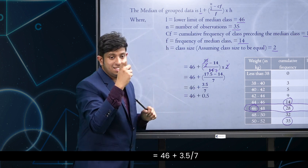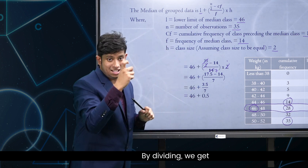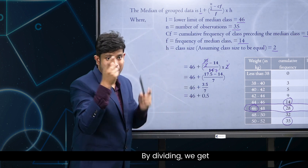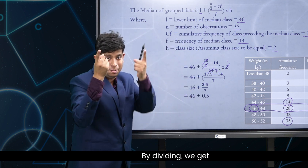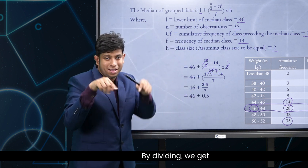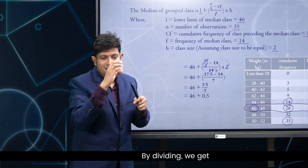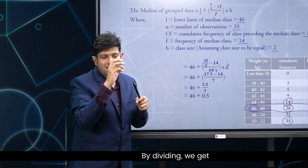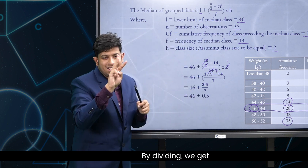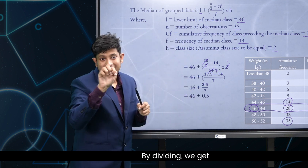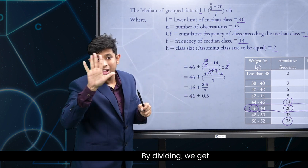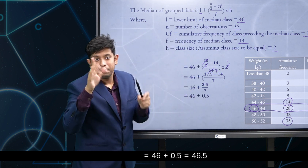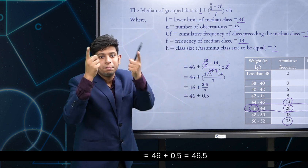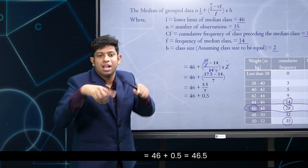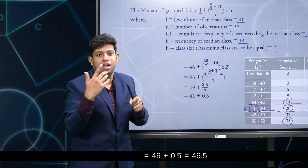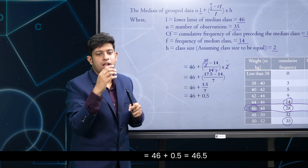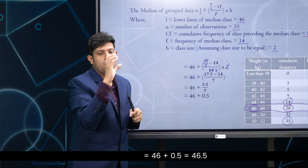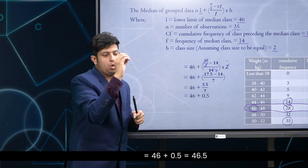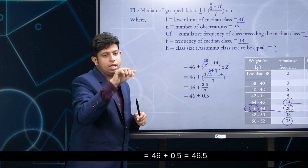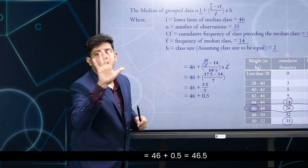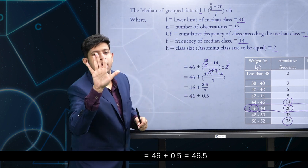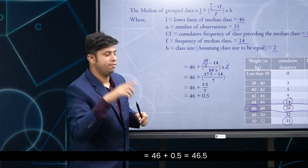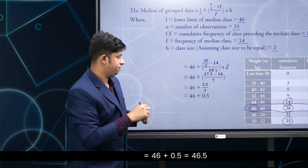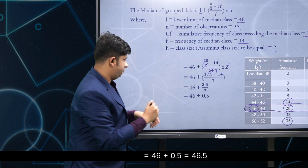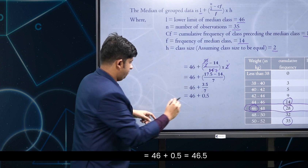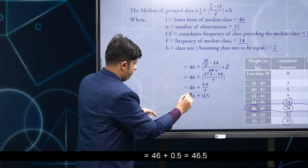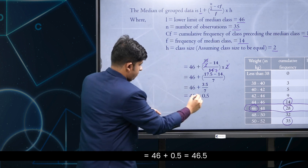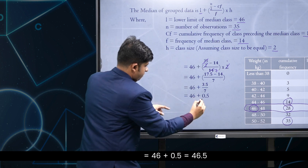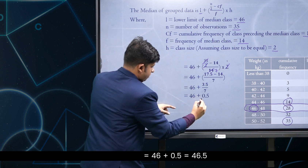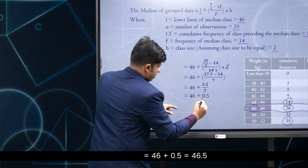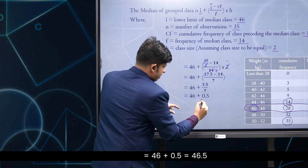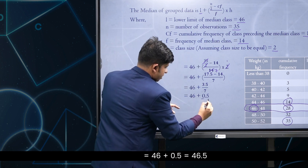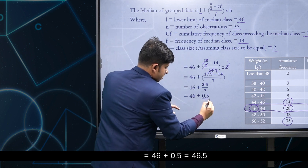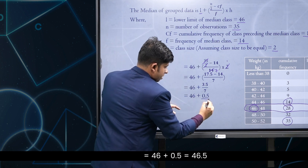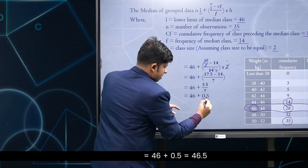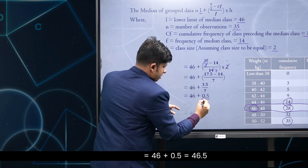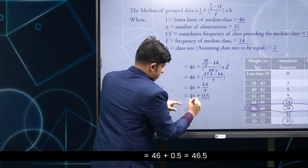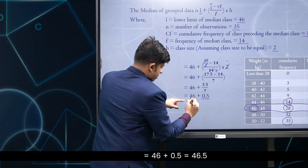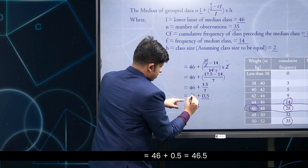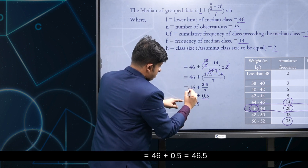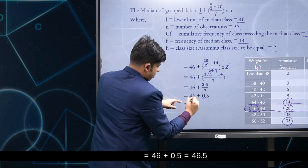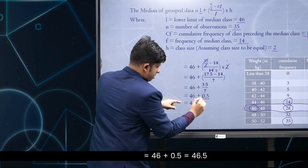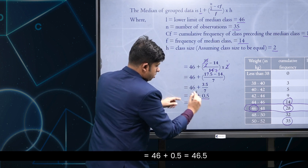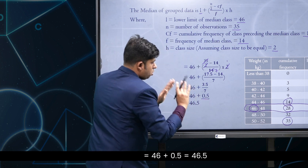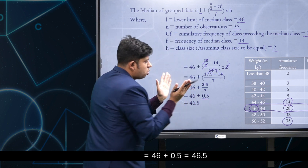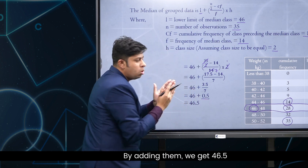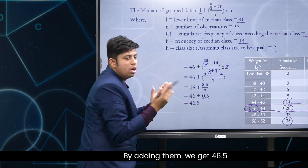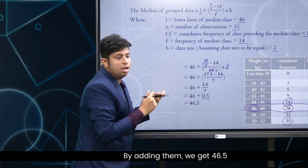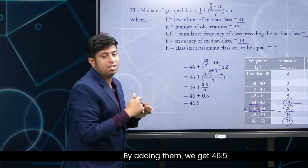By dividing, we get 46 plus 0.5. By adding them,